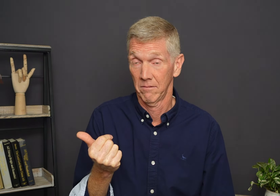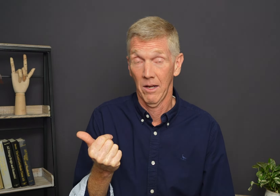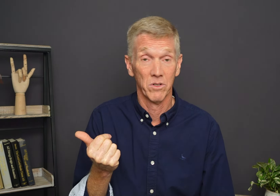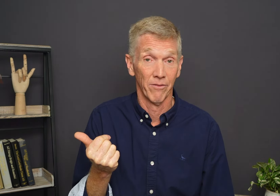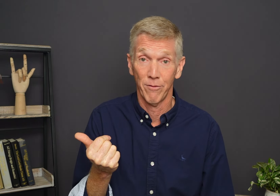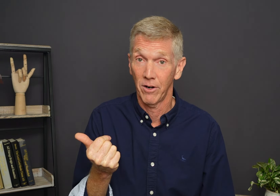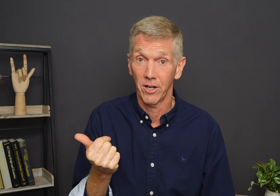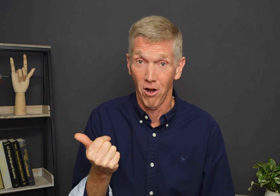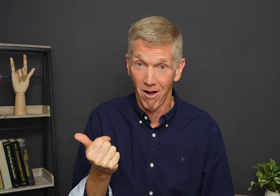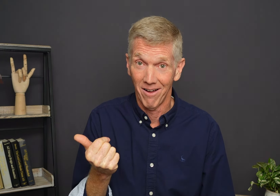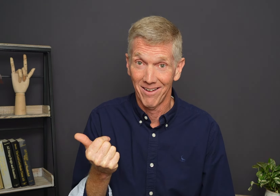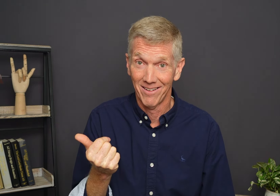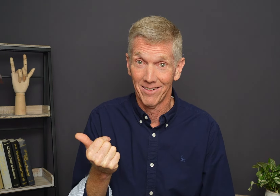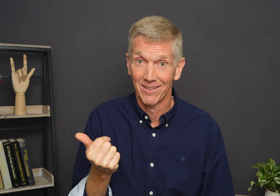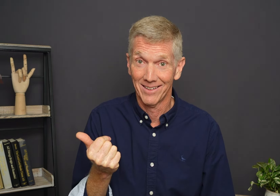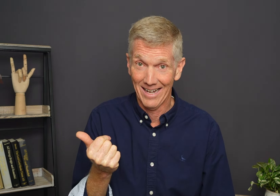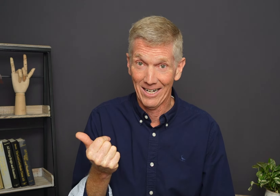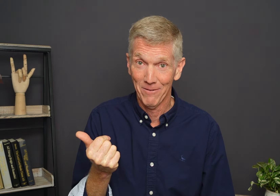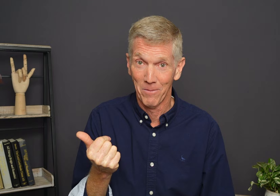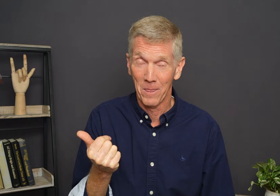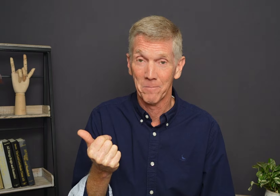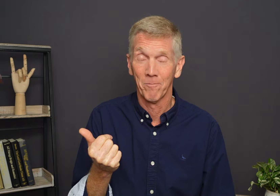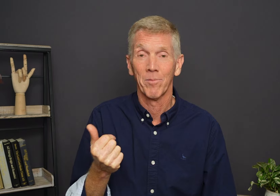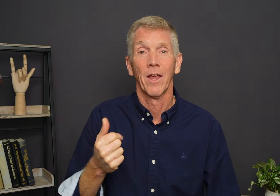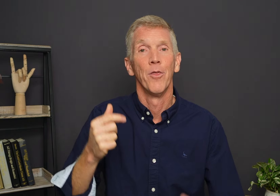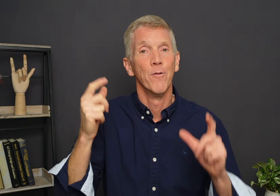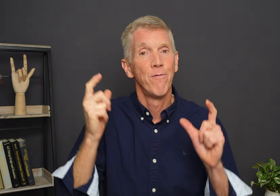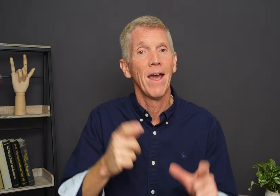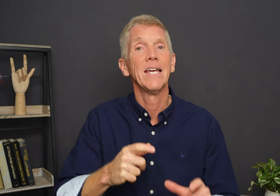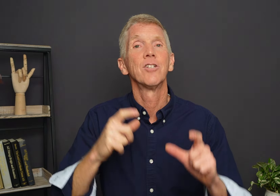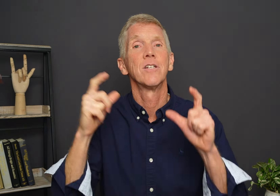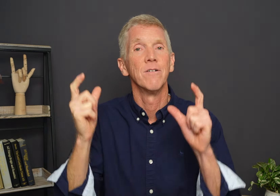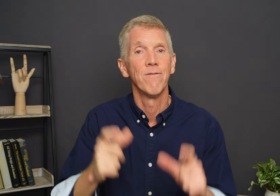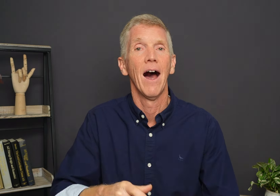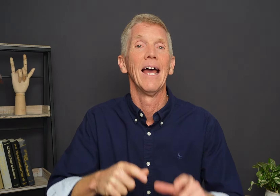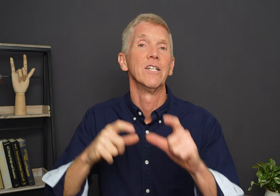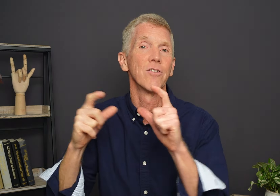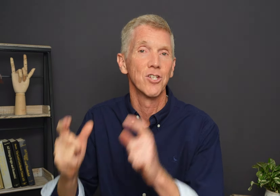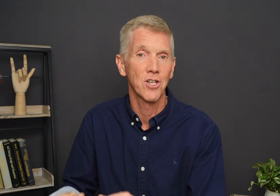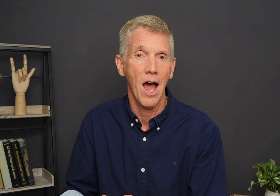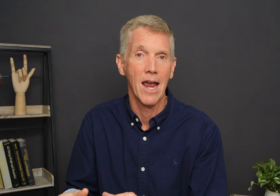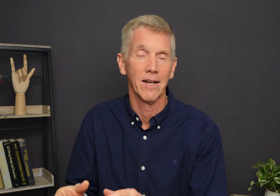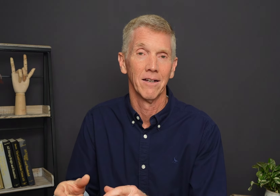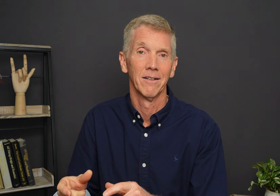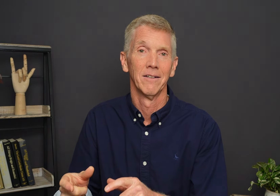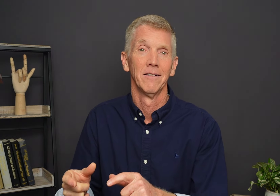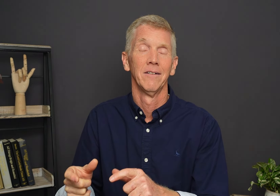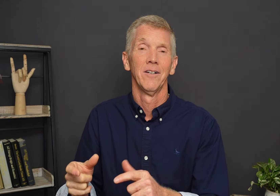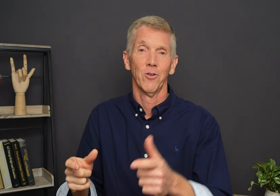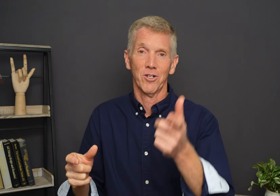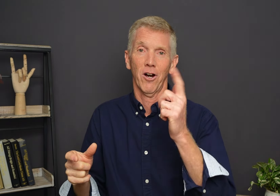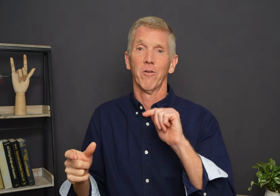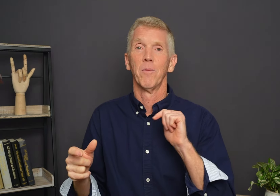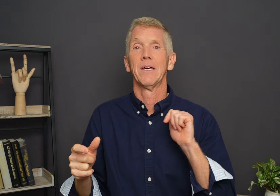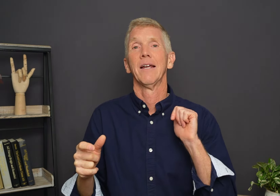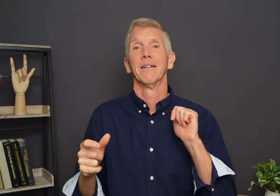that wasn't very funny at all. Got it? The face defines the sign. So let's start from the beginning,